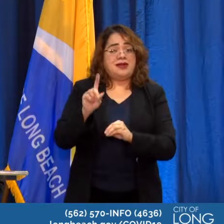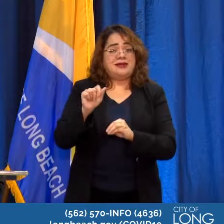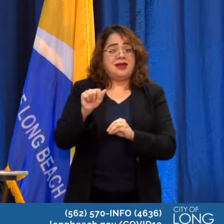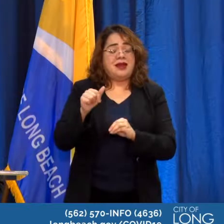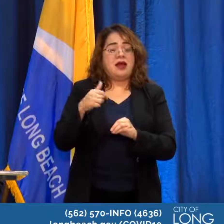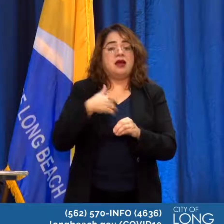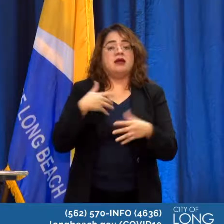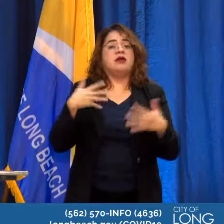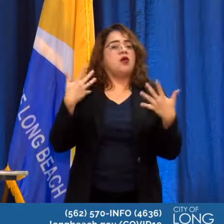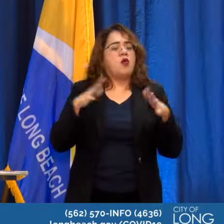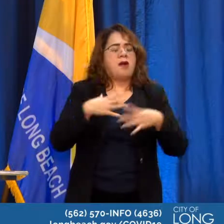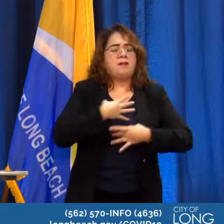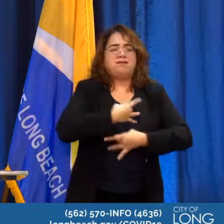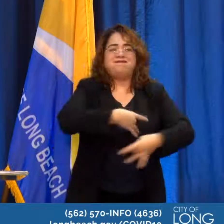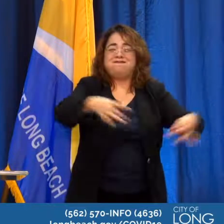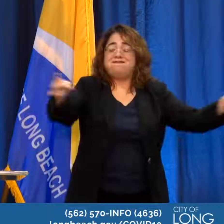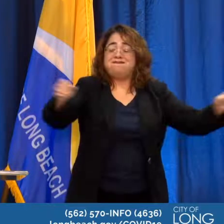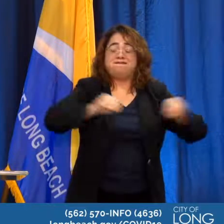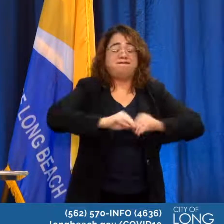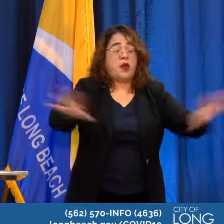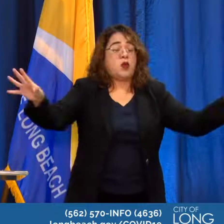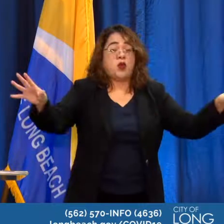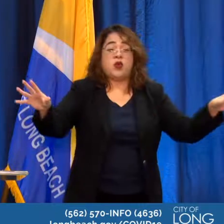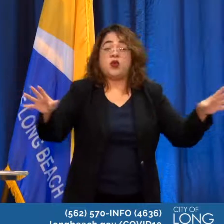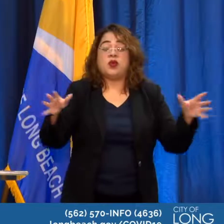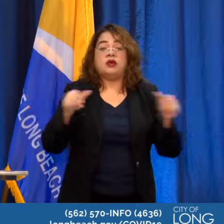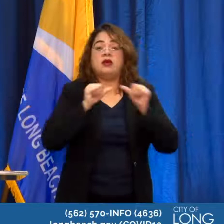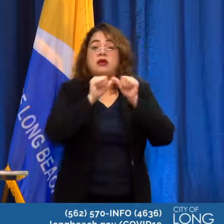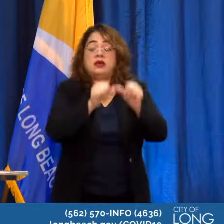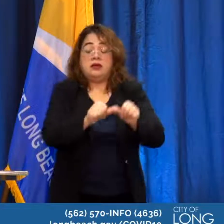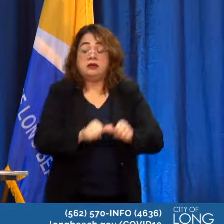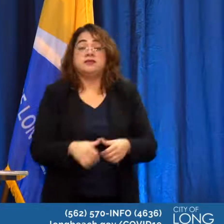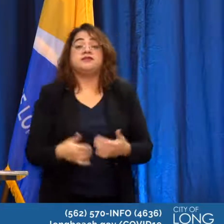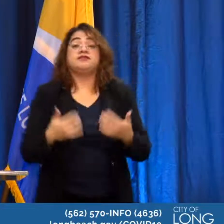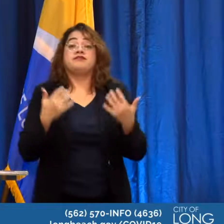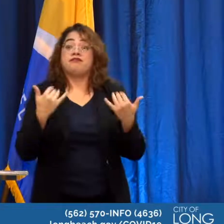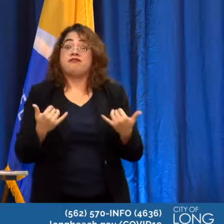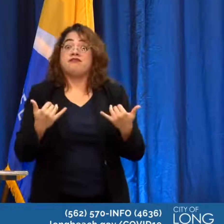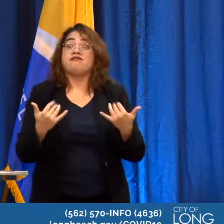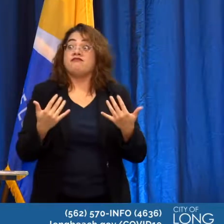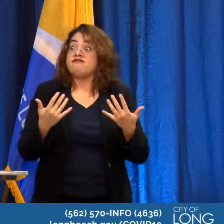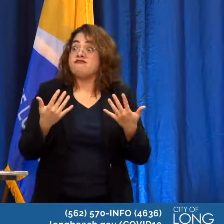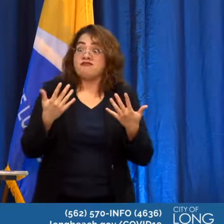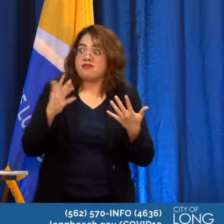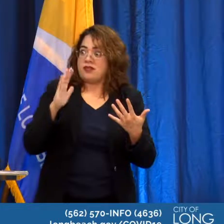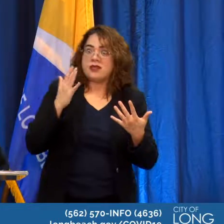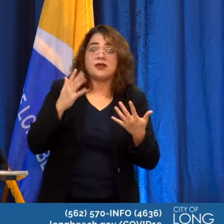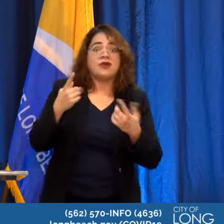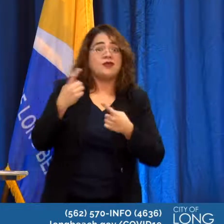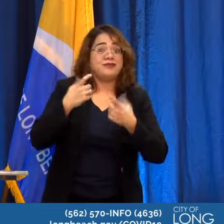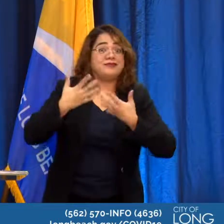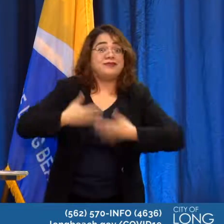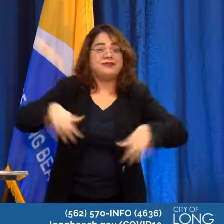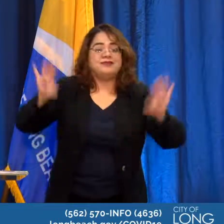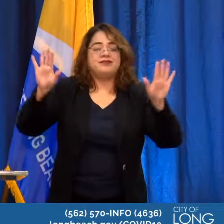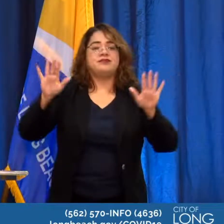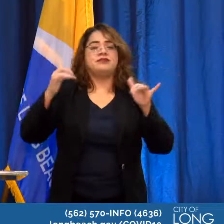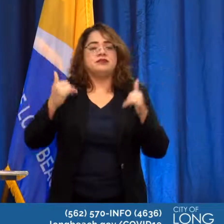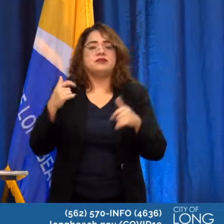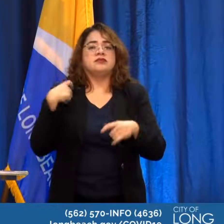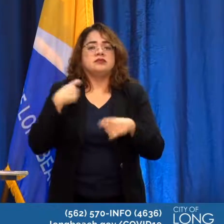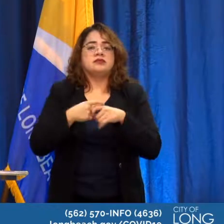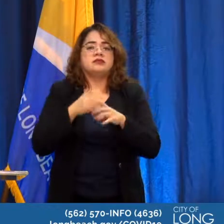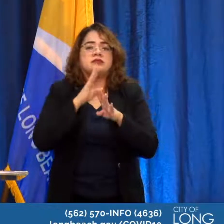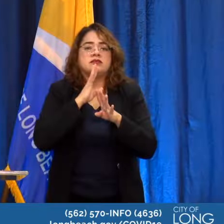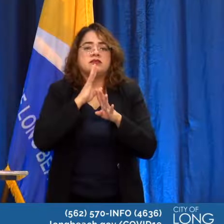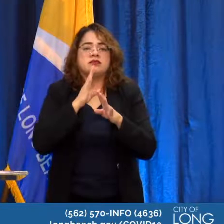seeing in our community. All right, that concludes questions, and we will now move on to Spanish interpretation.